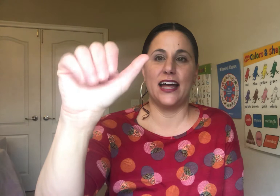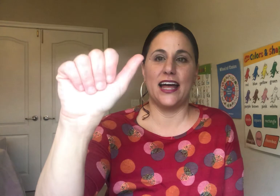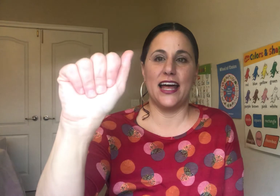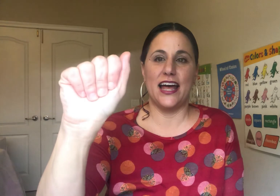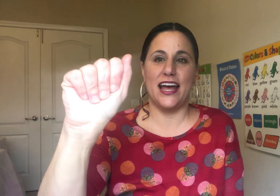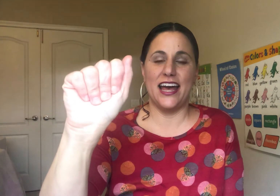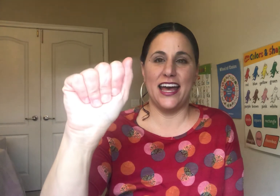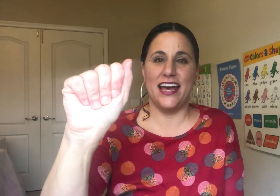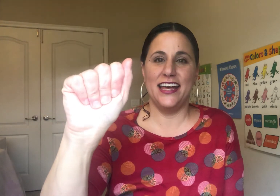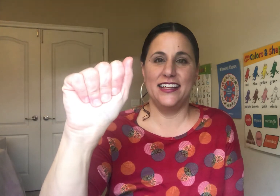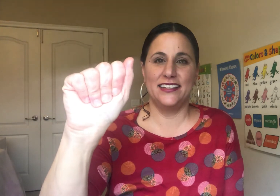A.